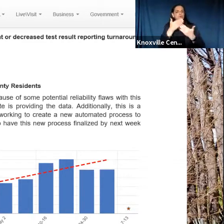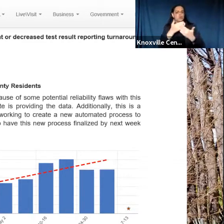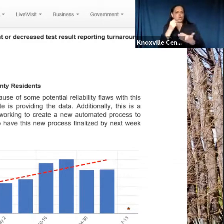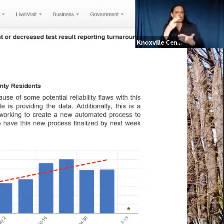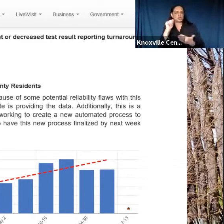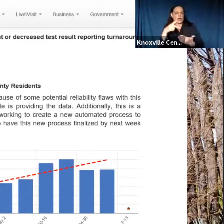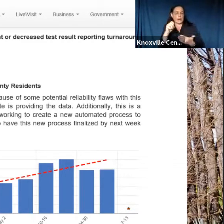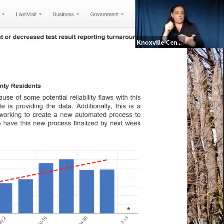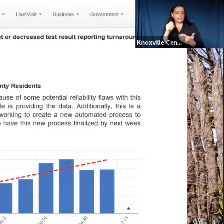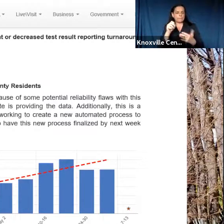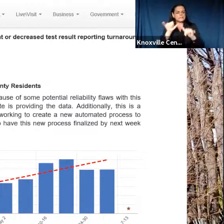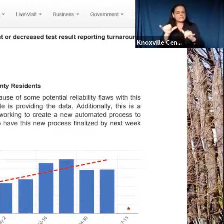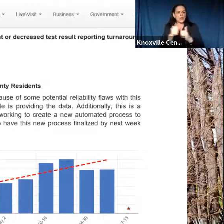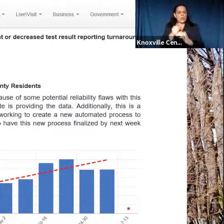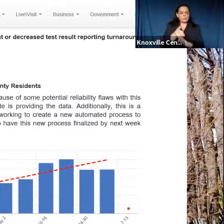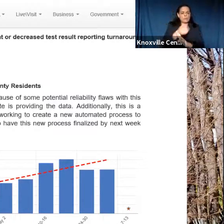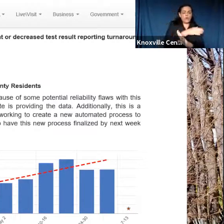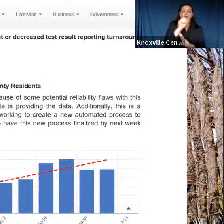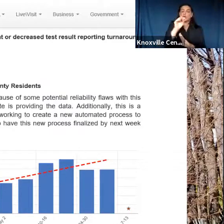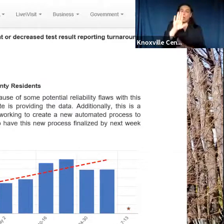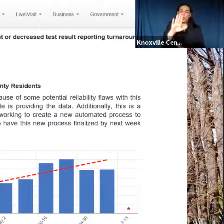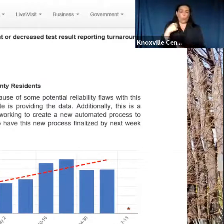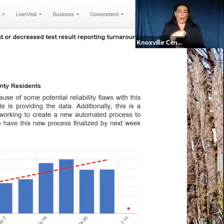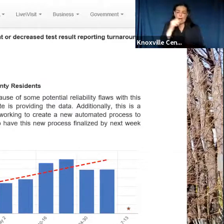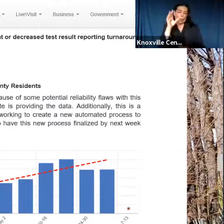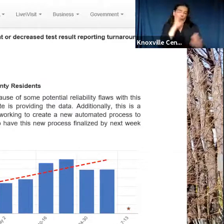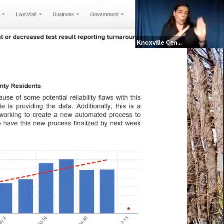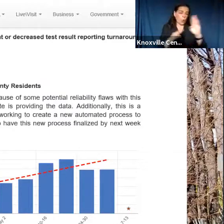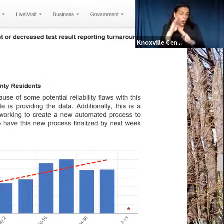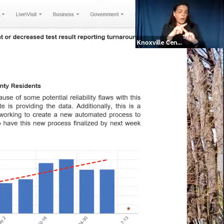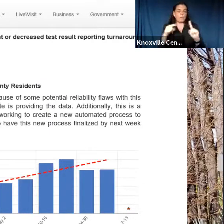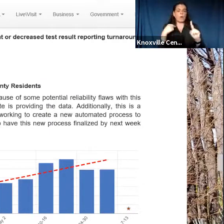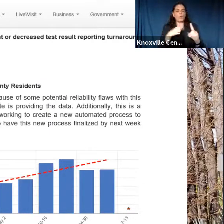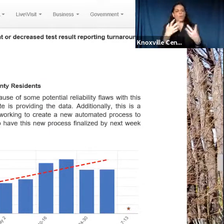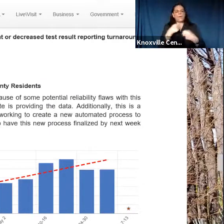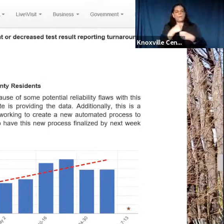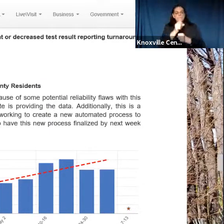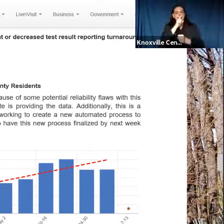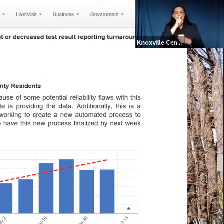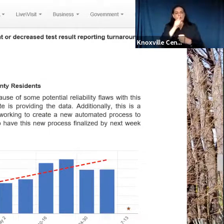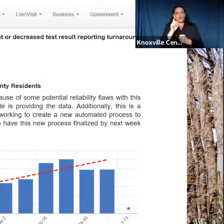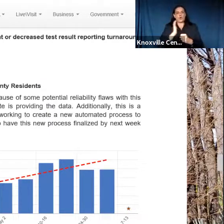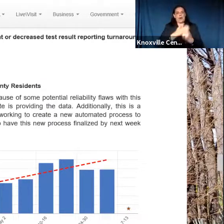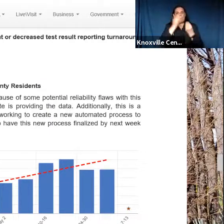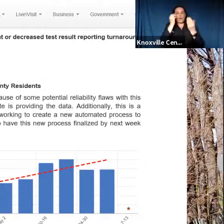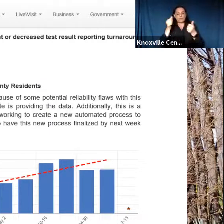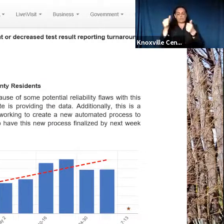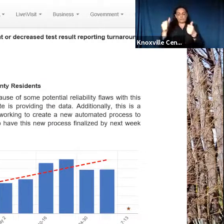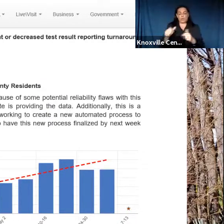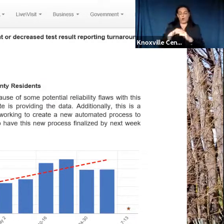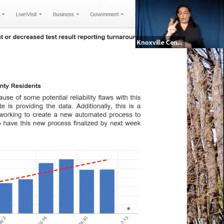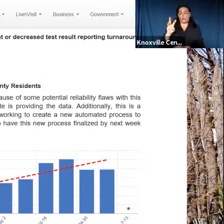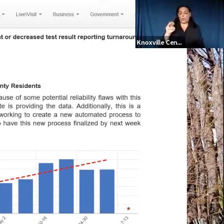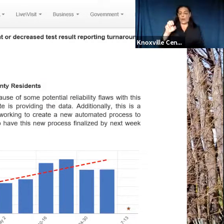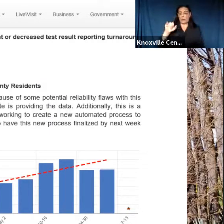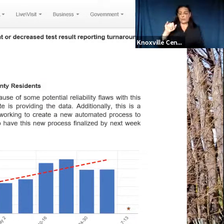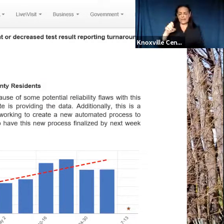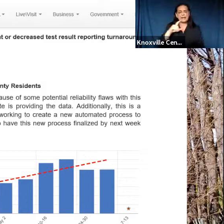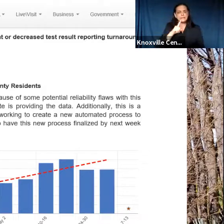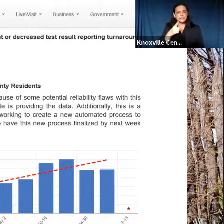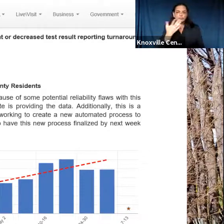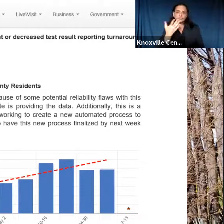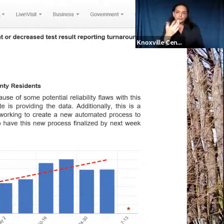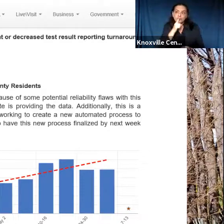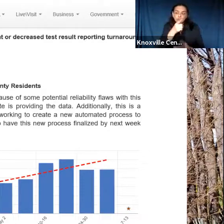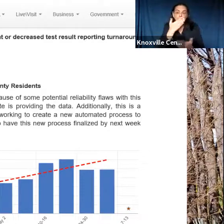concerned about it, but we just want to ensure that our data that we're showing on our website and that we're judging our benchmarks on is reliable data.